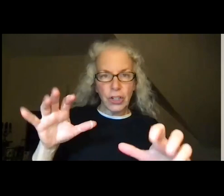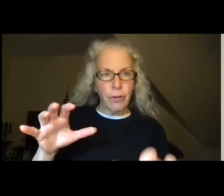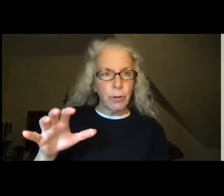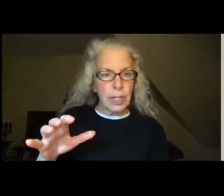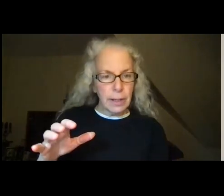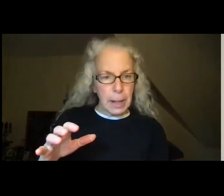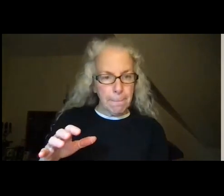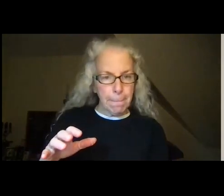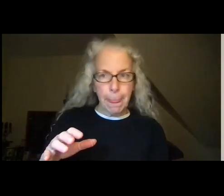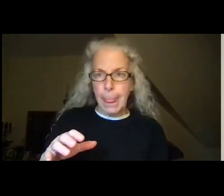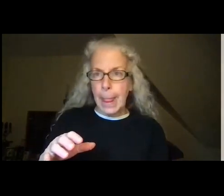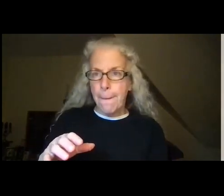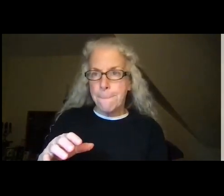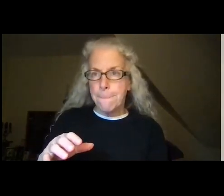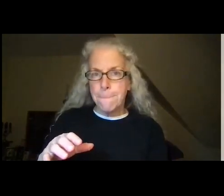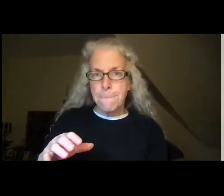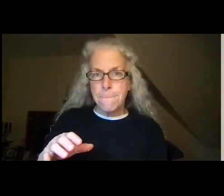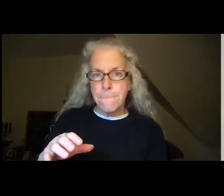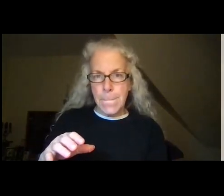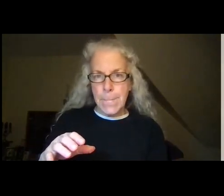It just froze.